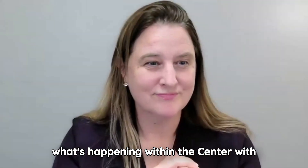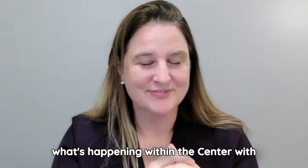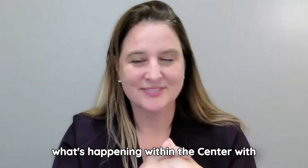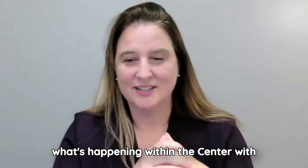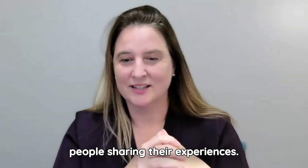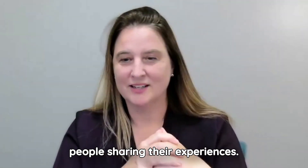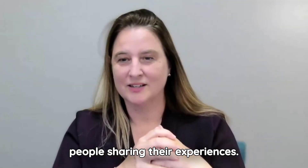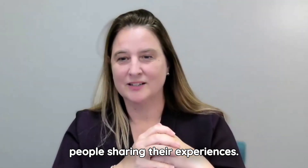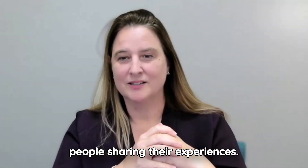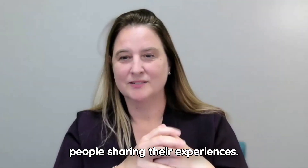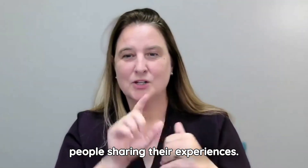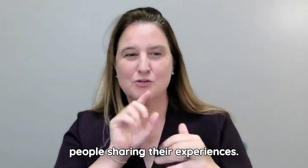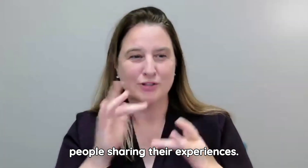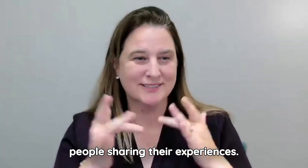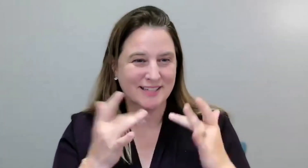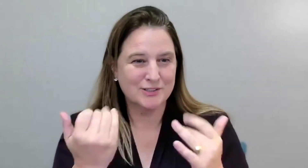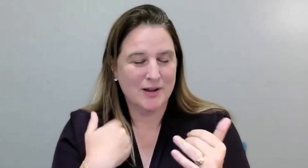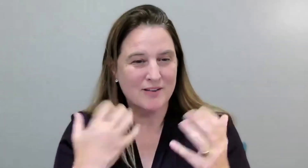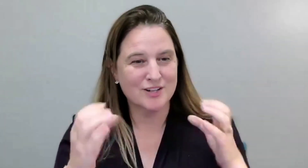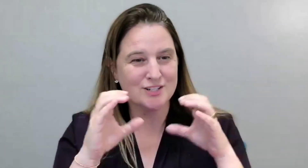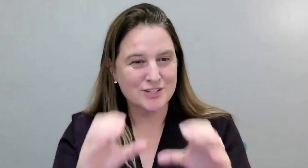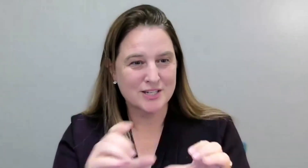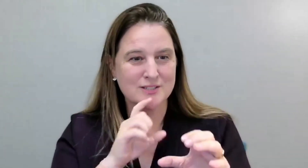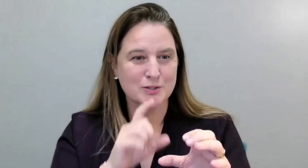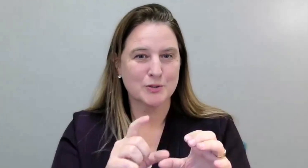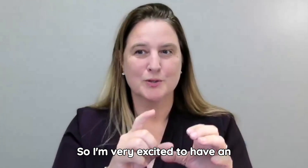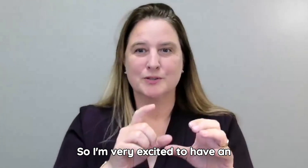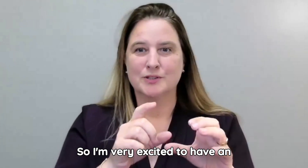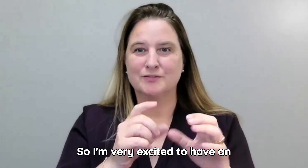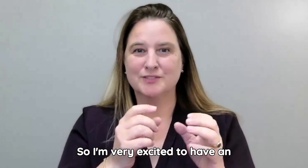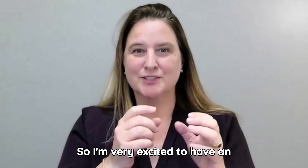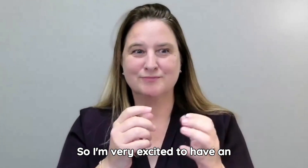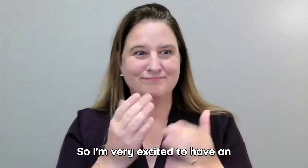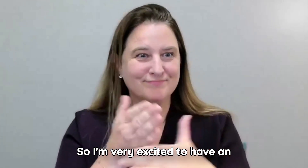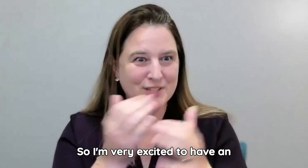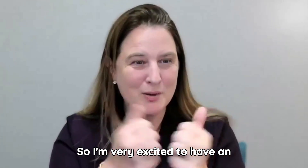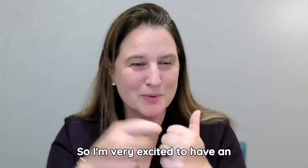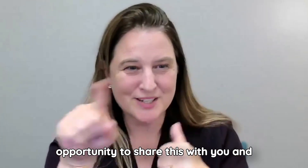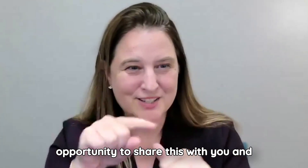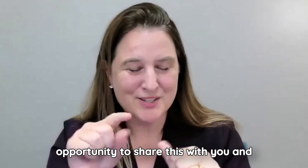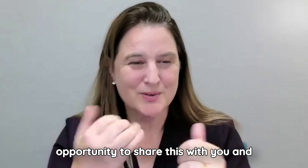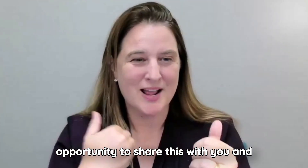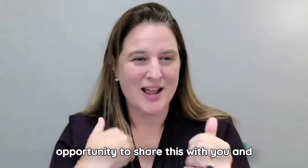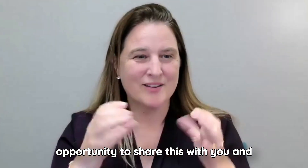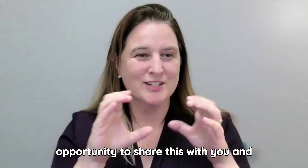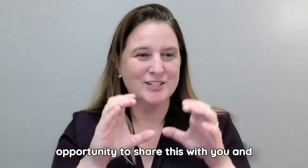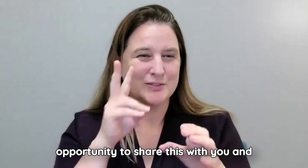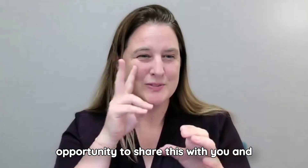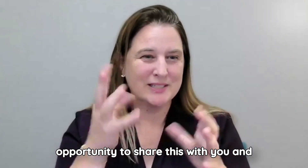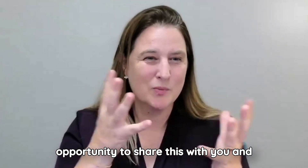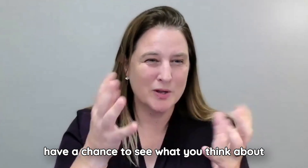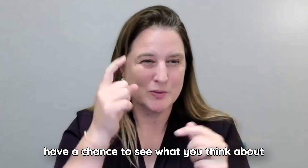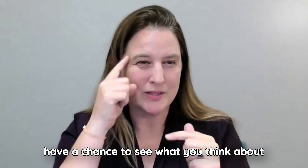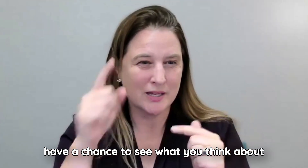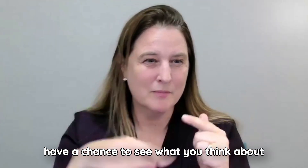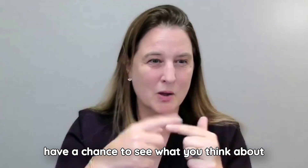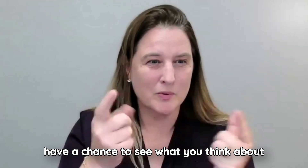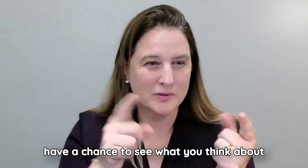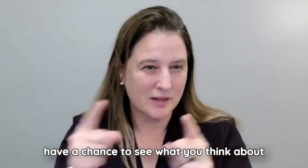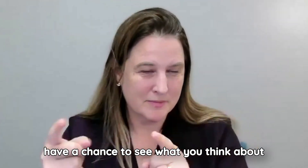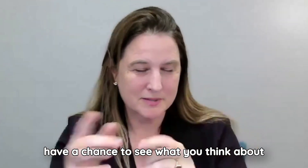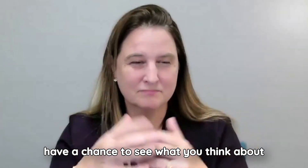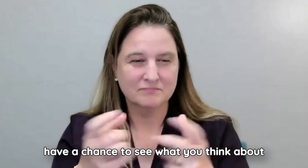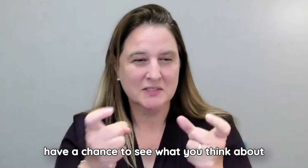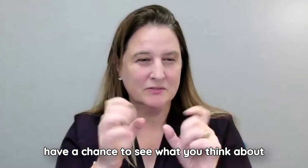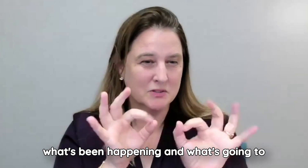people sharing their experiences. So I'm very excited to have an opportunity to share this with you and have a chance